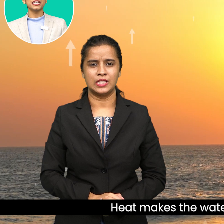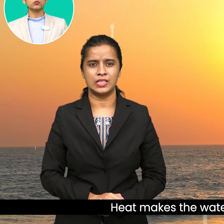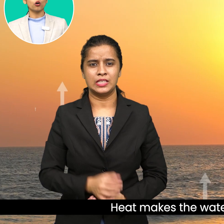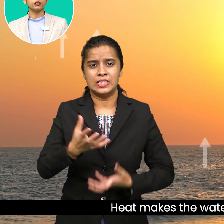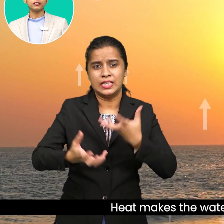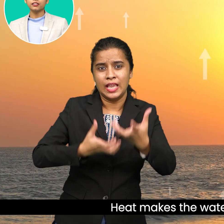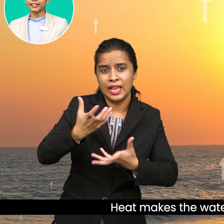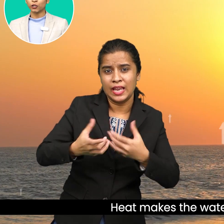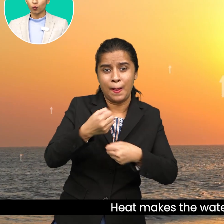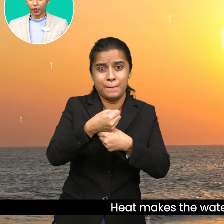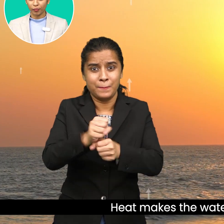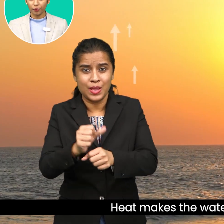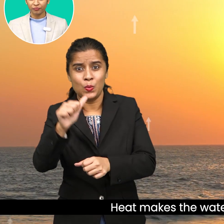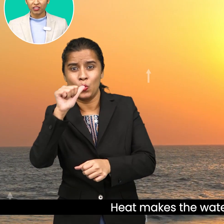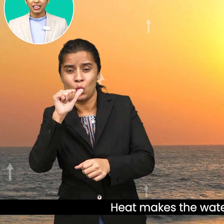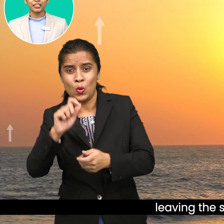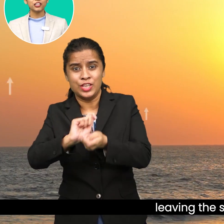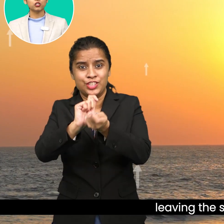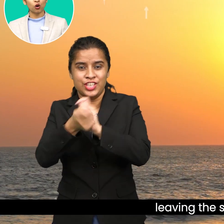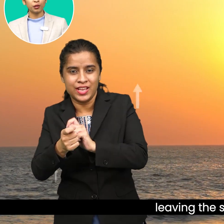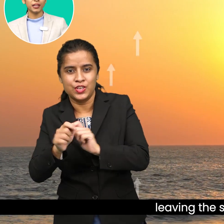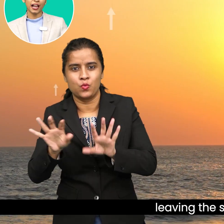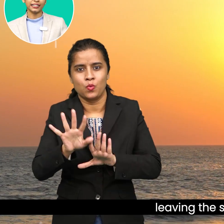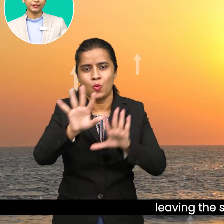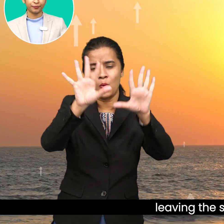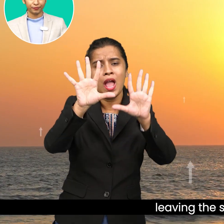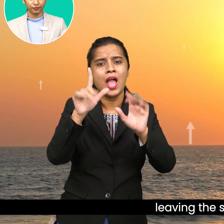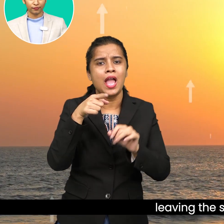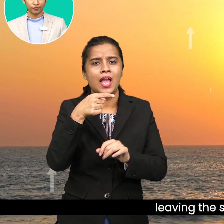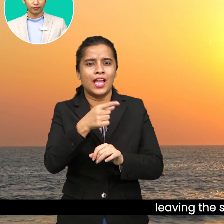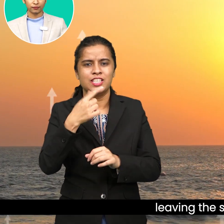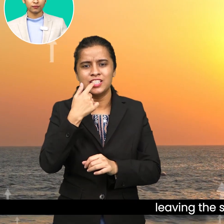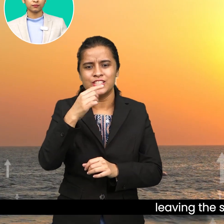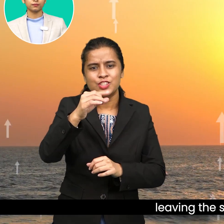Heat makes water turn into vapor, leaving salt behind.